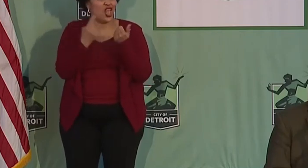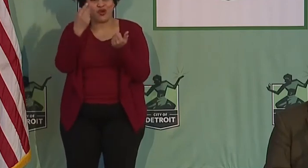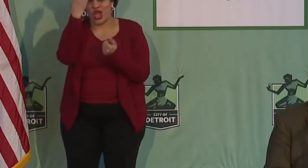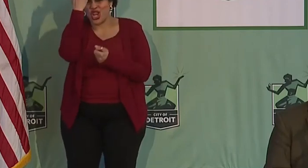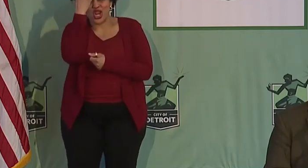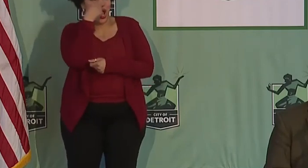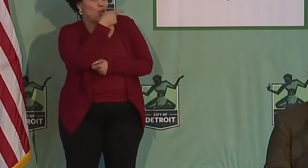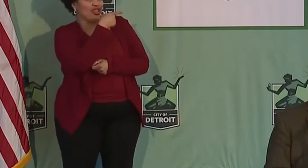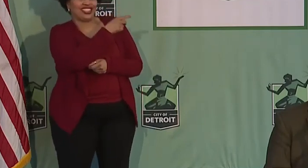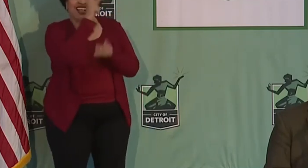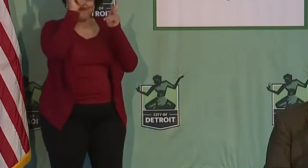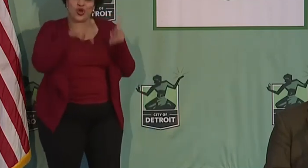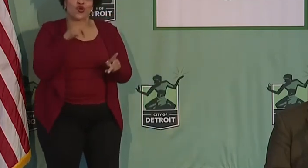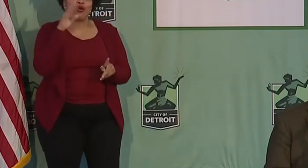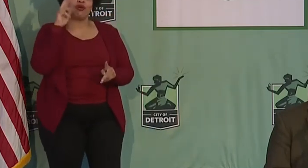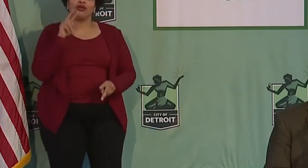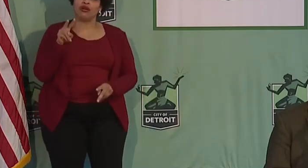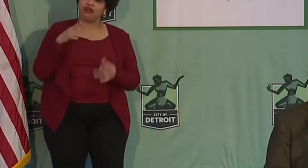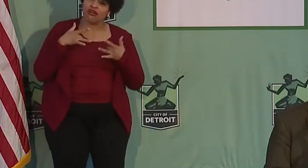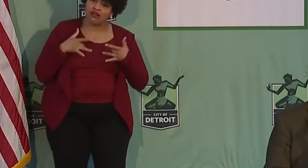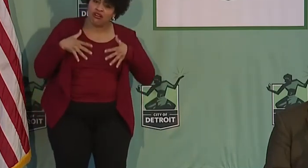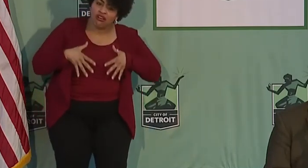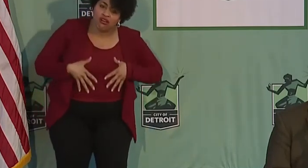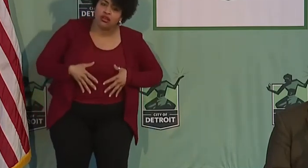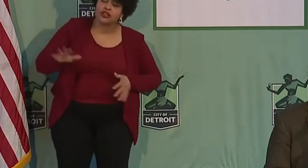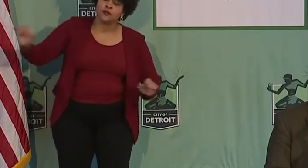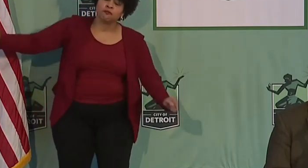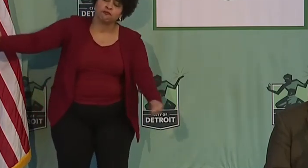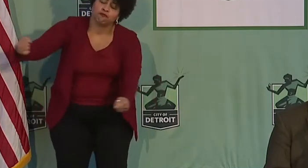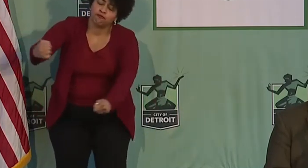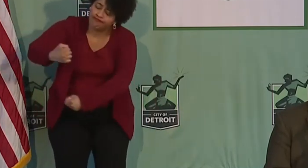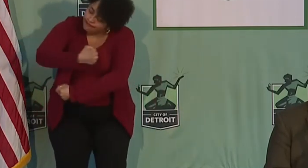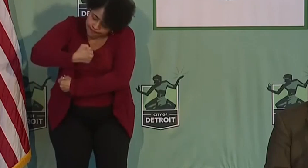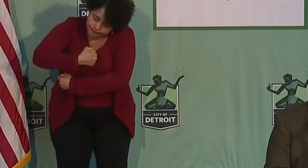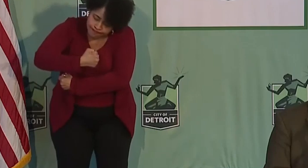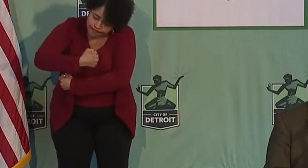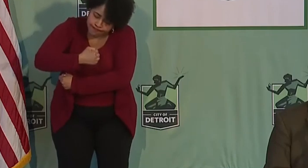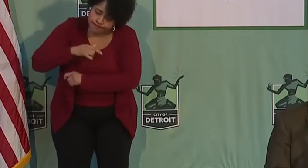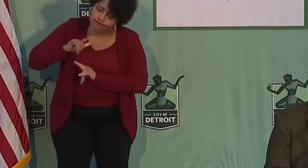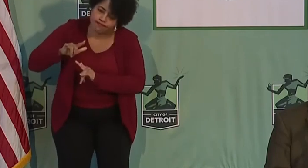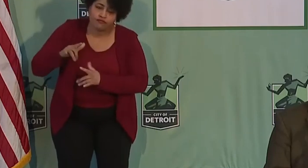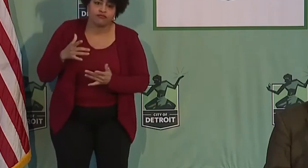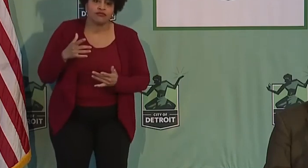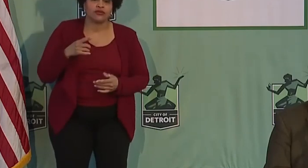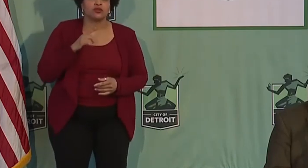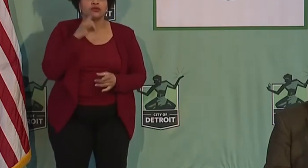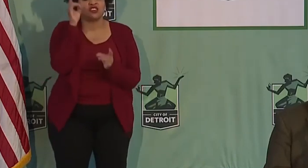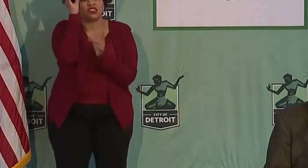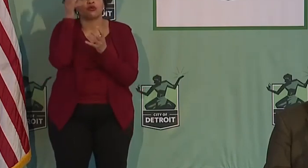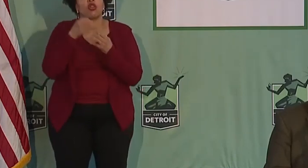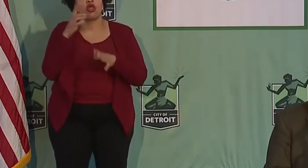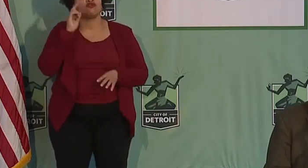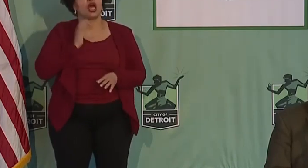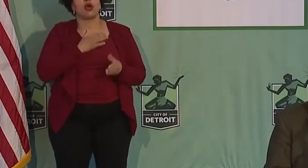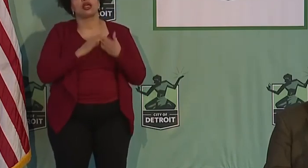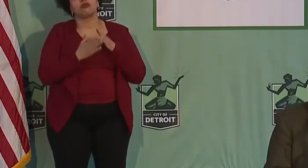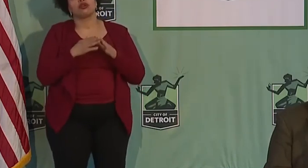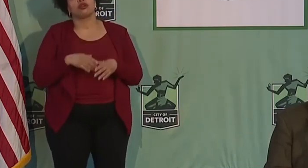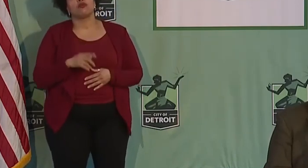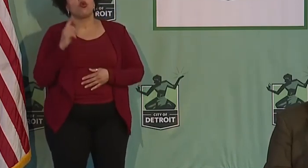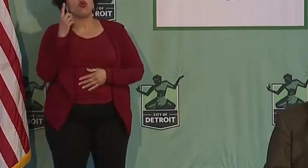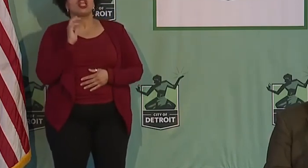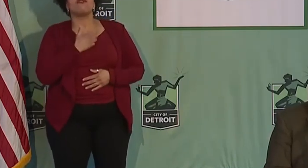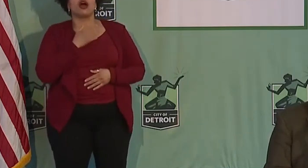somebody who would hug you when you were down. A terrible loss to this community. One of our building and